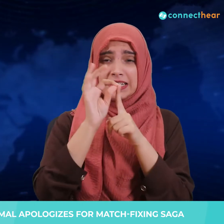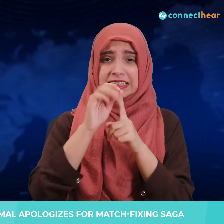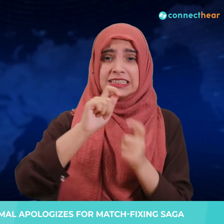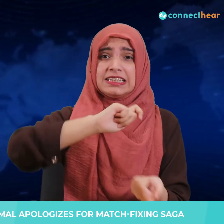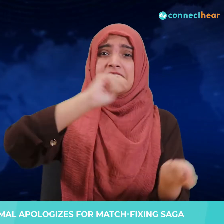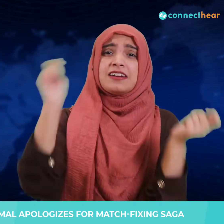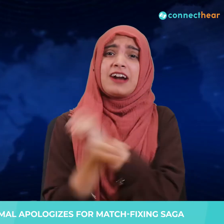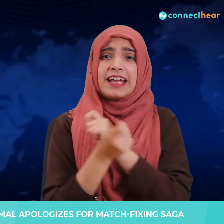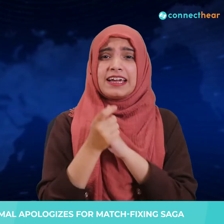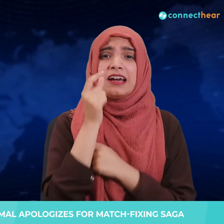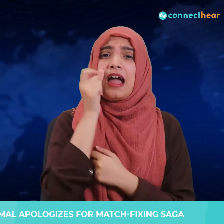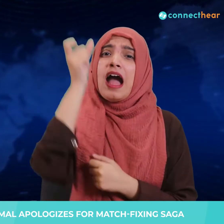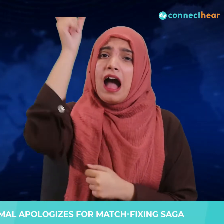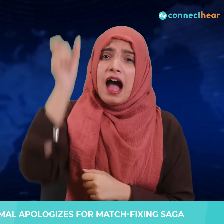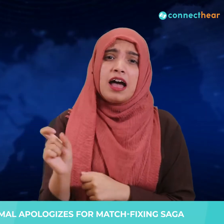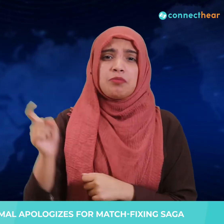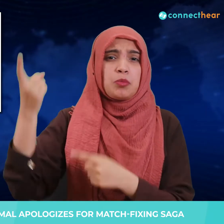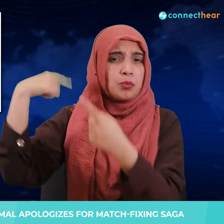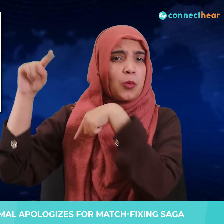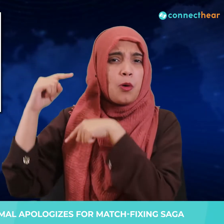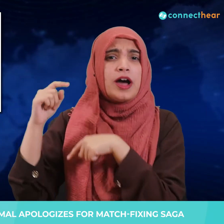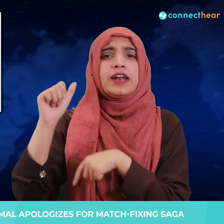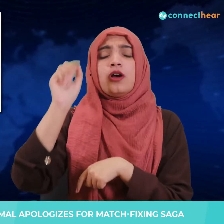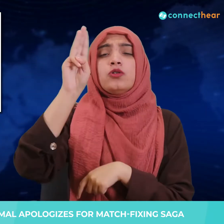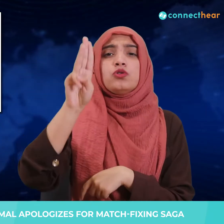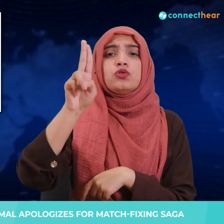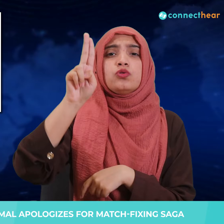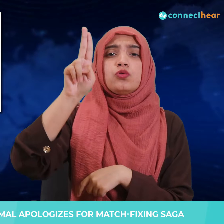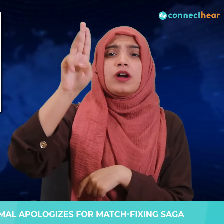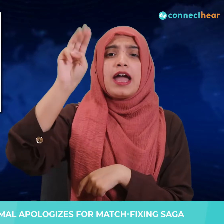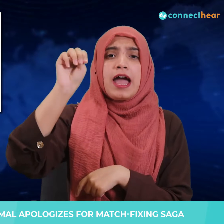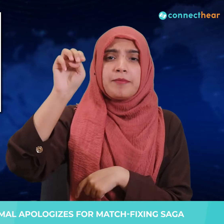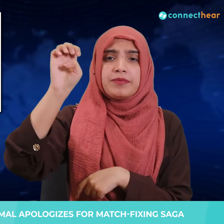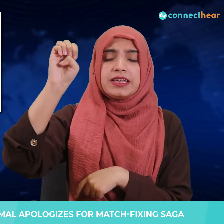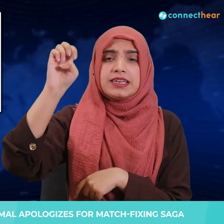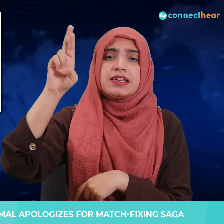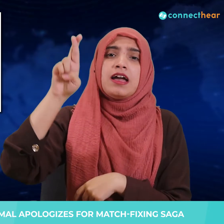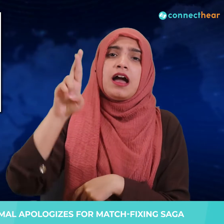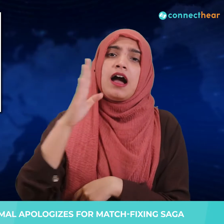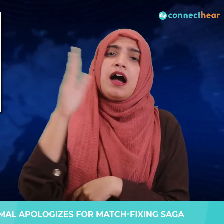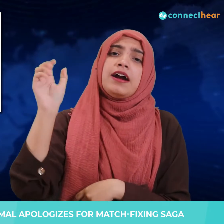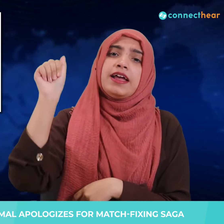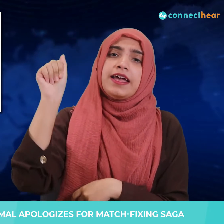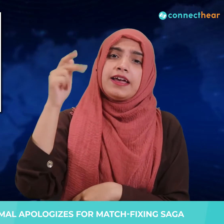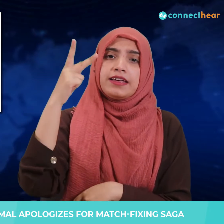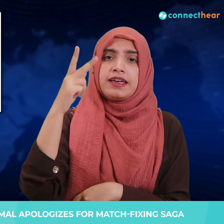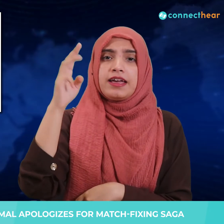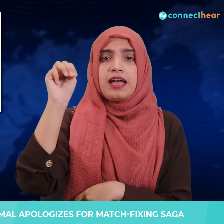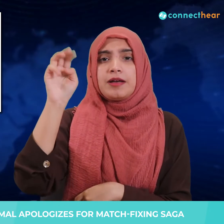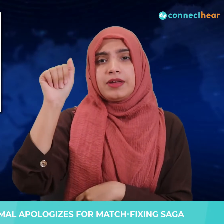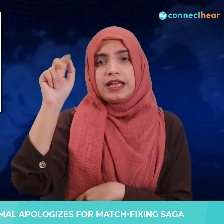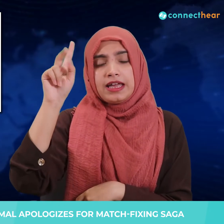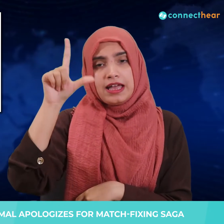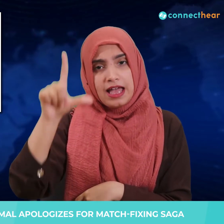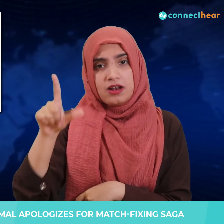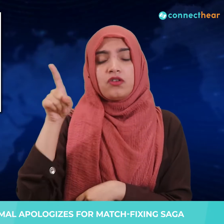Pakistan's middle order batsman, Umar Akmal, has issued an apology to the cricketing